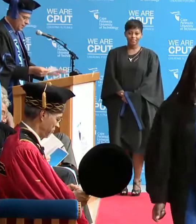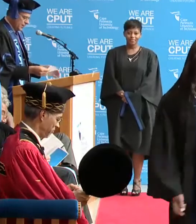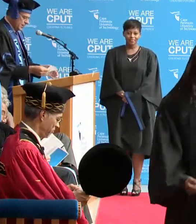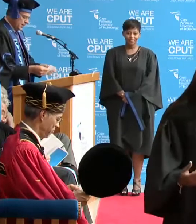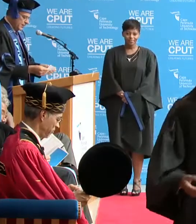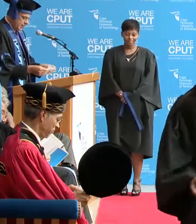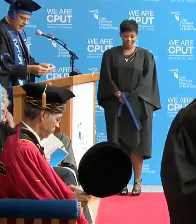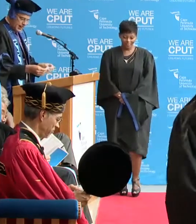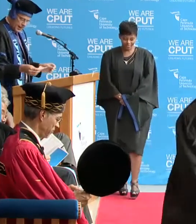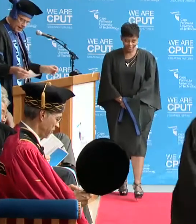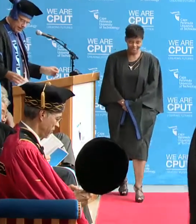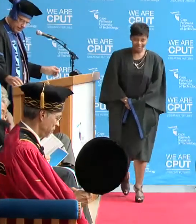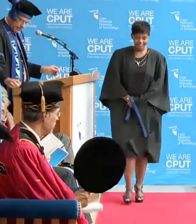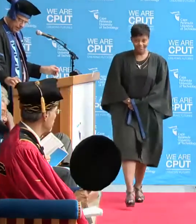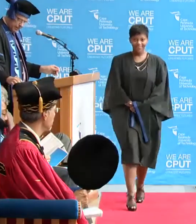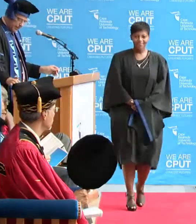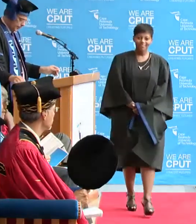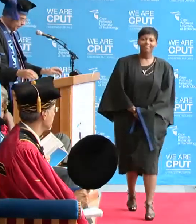Sinuvuyo Dadlana.